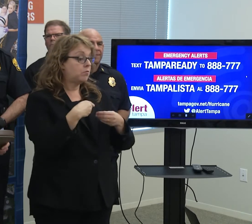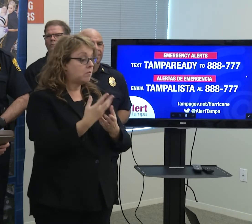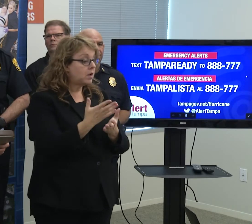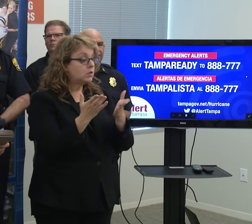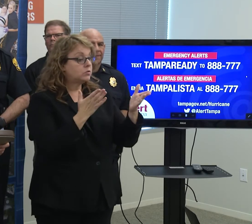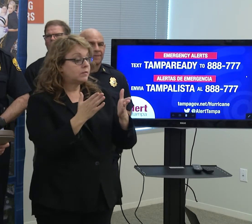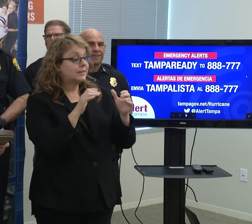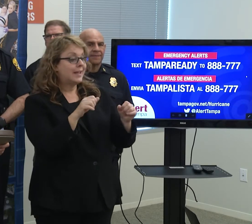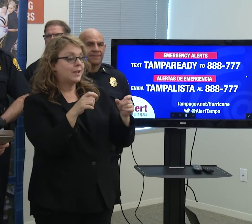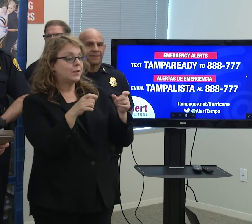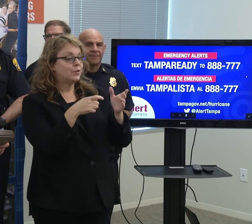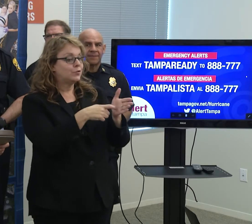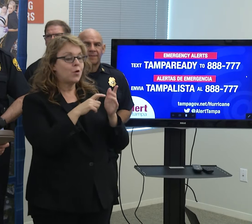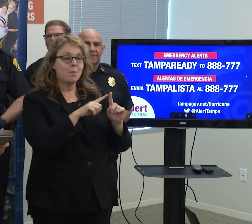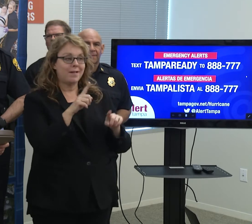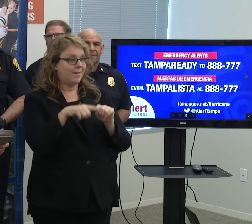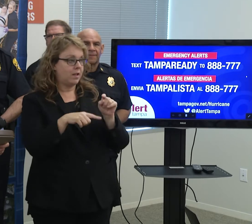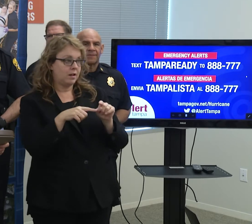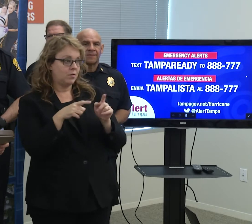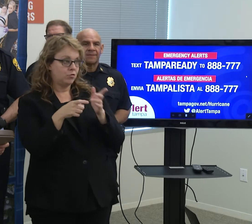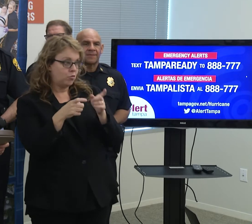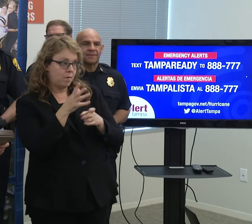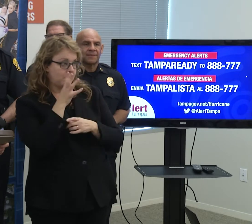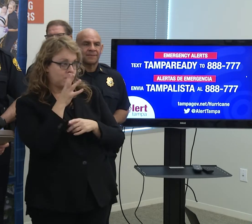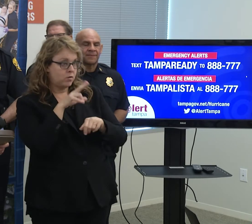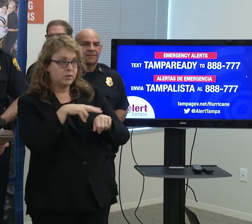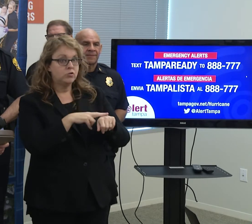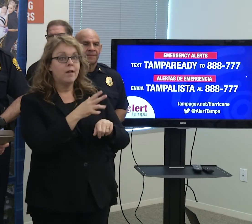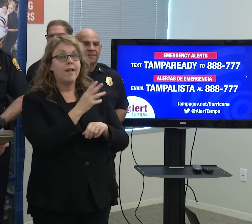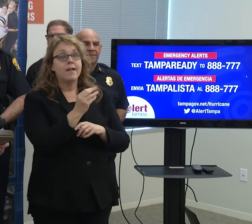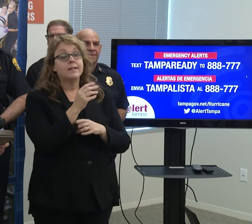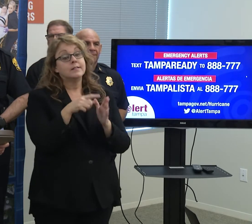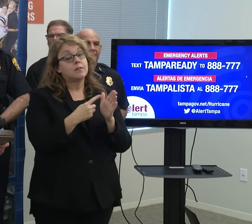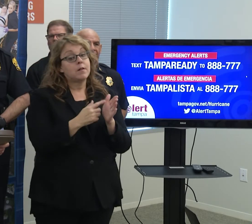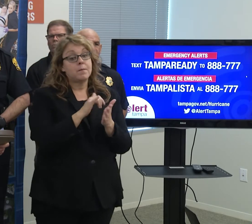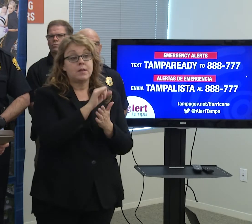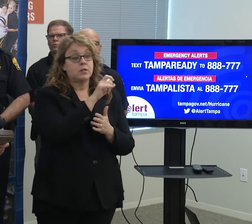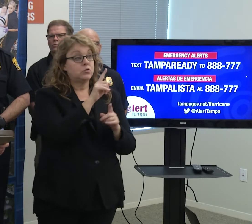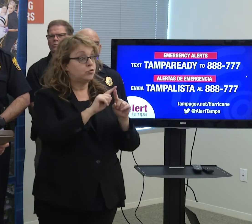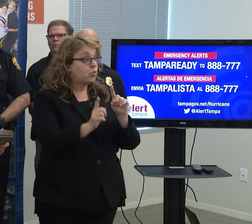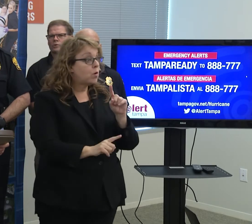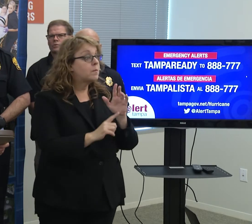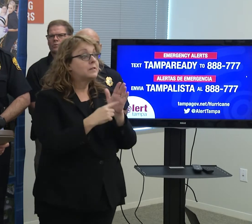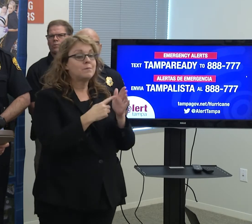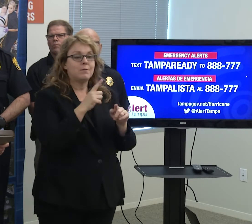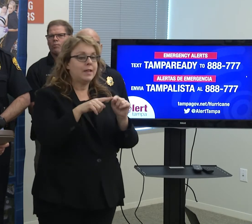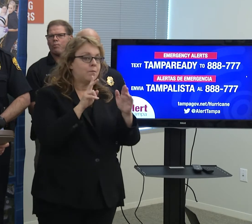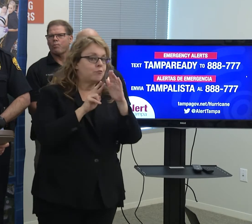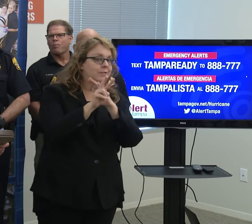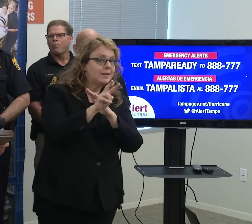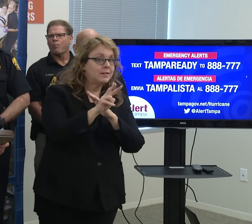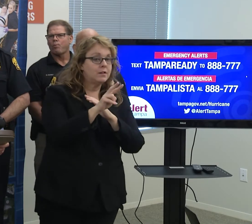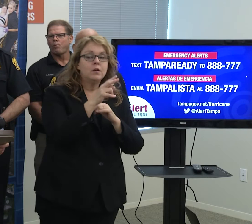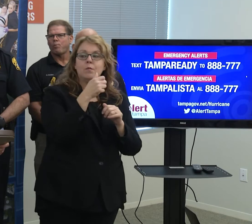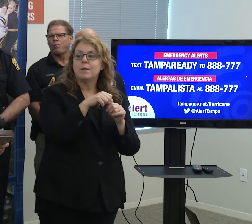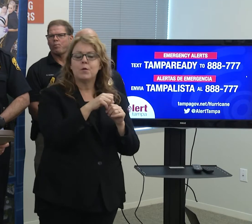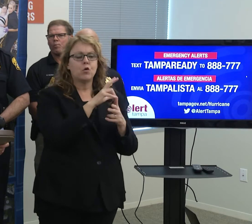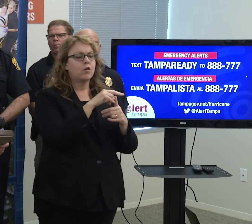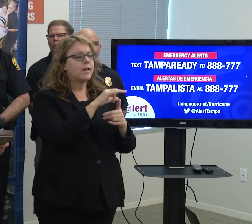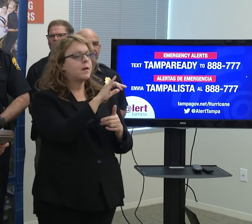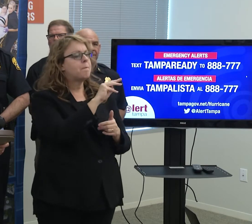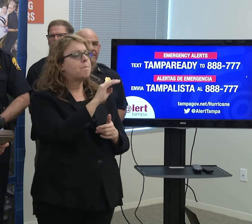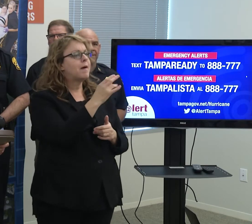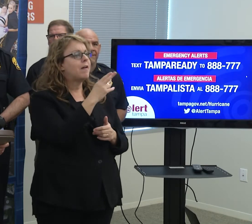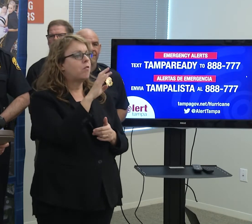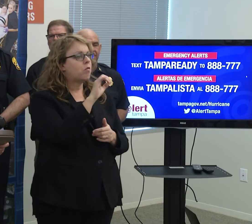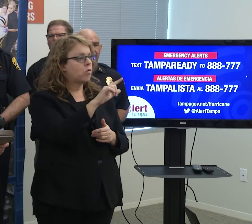provide, but we can't control Mother Nature. And these storms sometimes are unpredictable. If you look at Hurricane